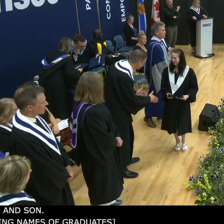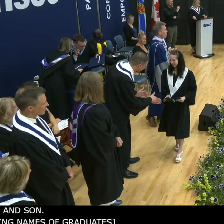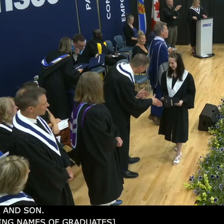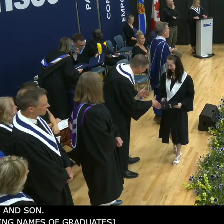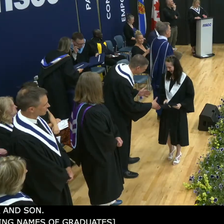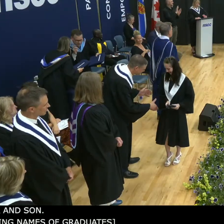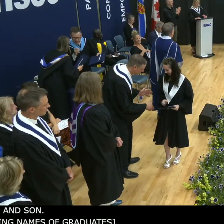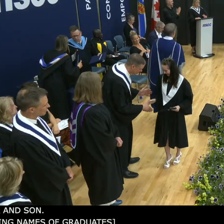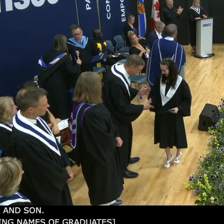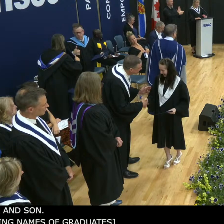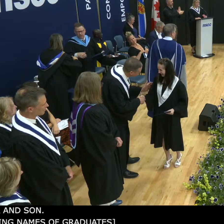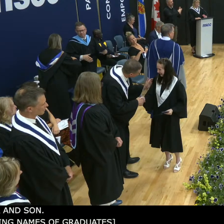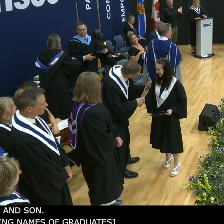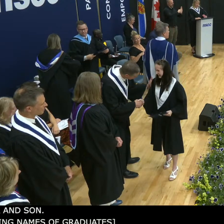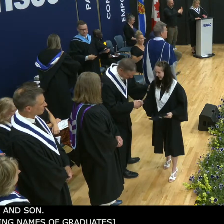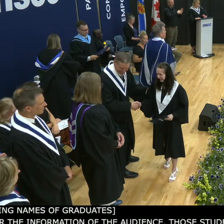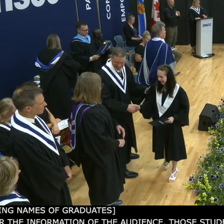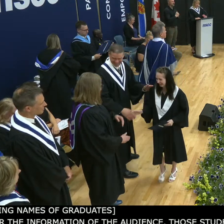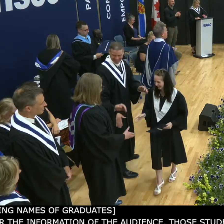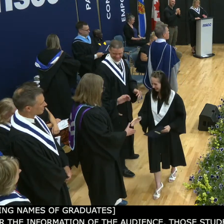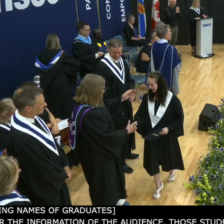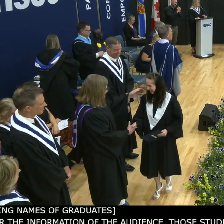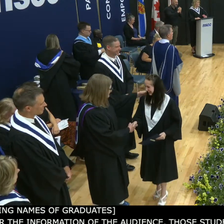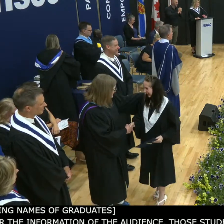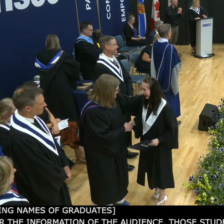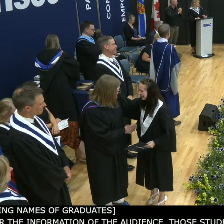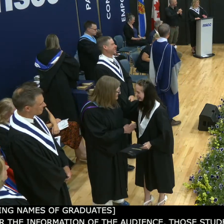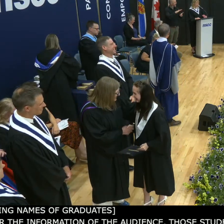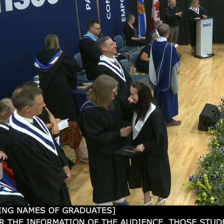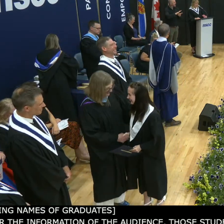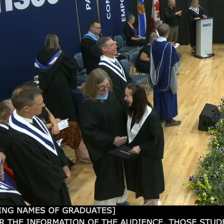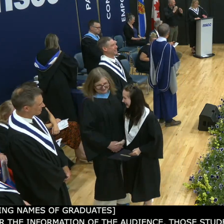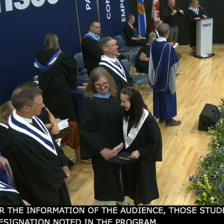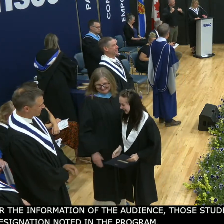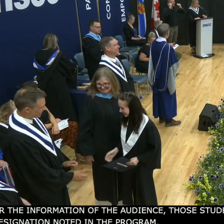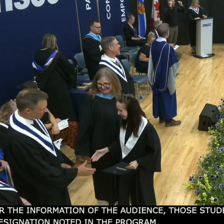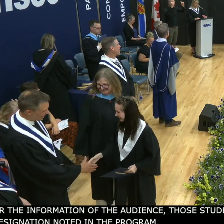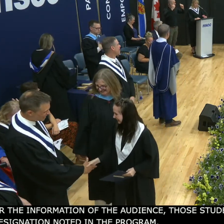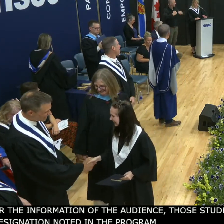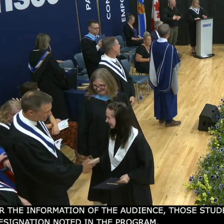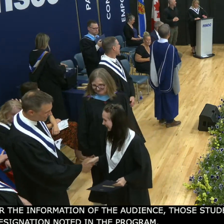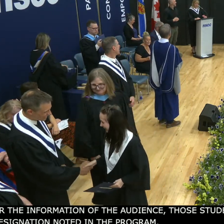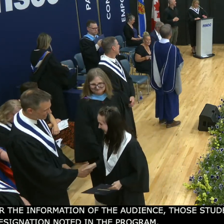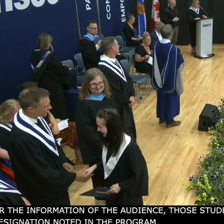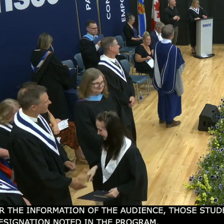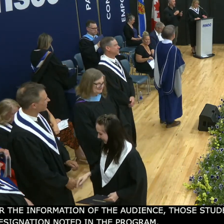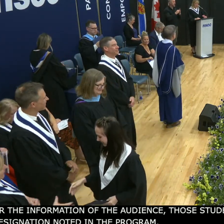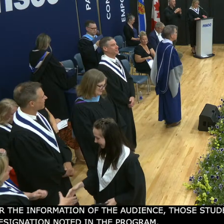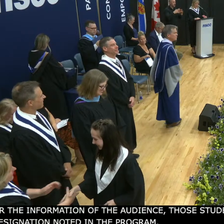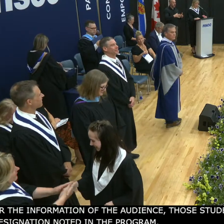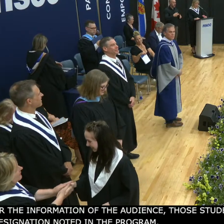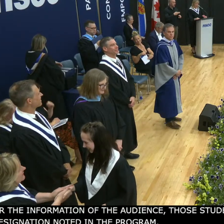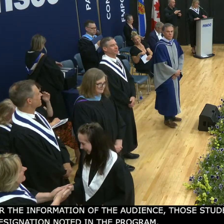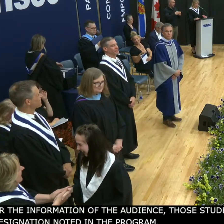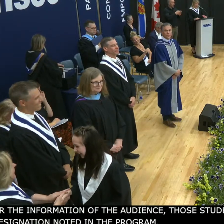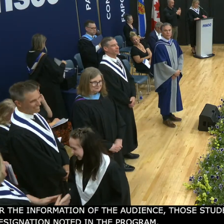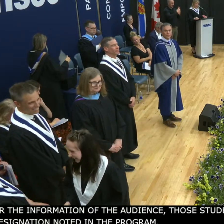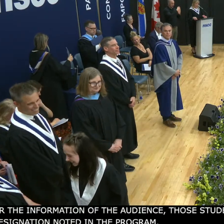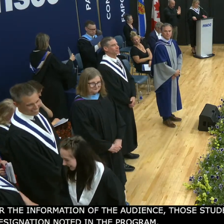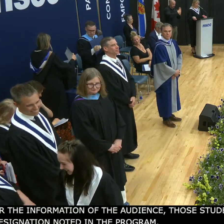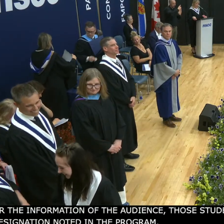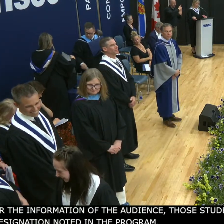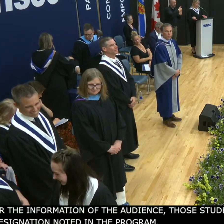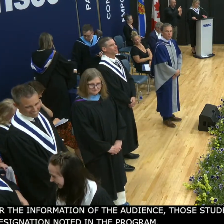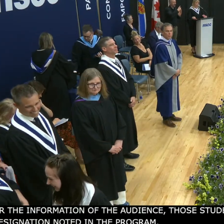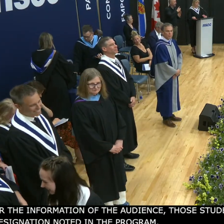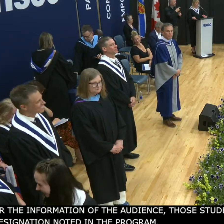program. Congratulations for your outstanding academic performance. Students whose name appears in the program